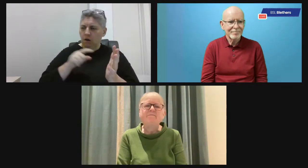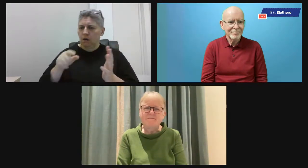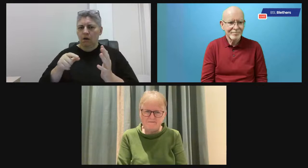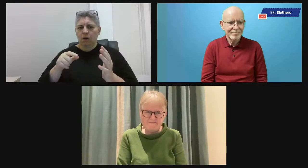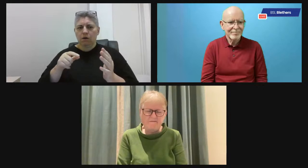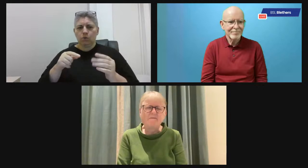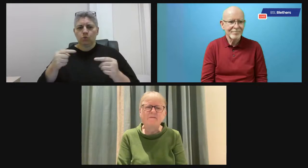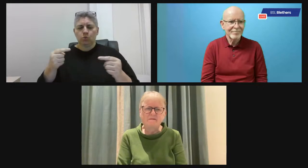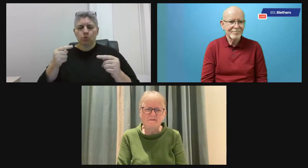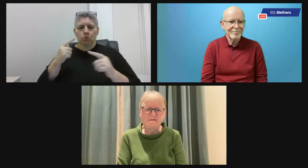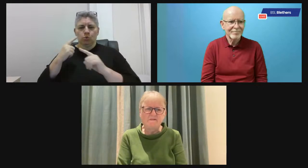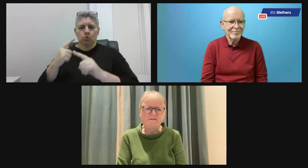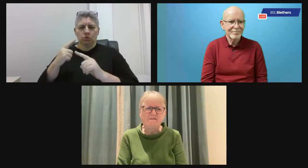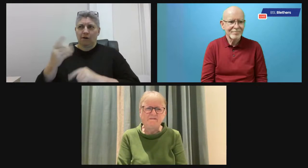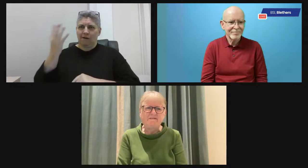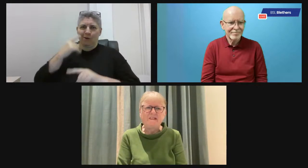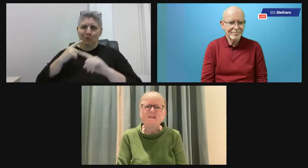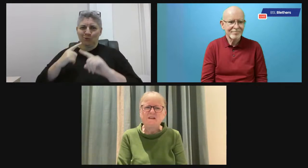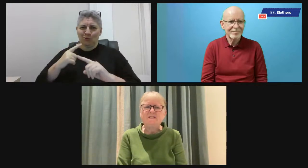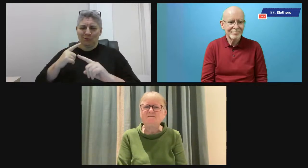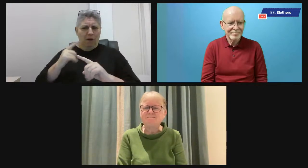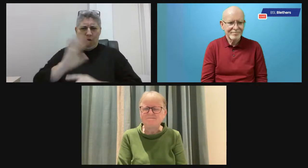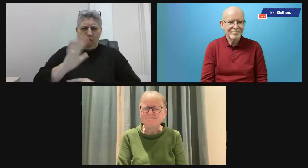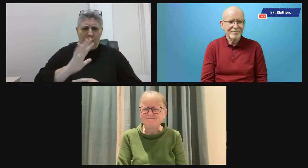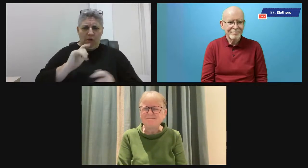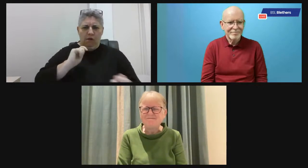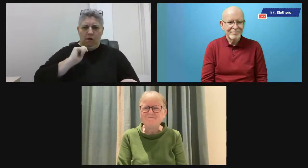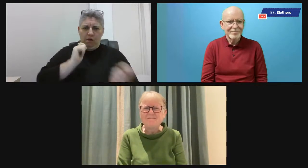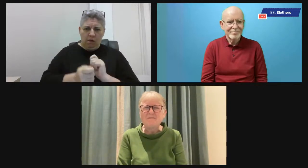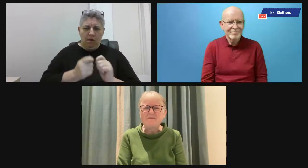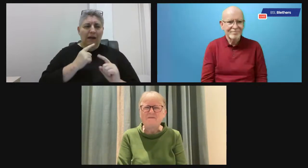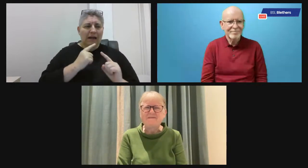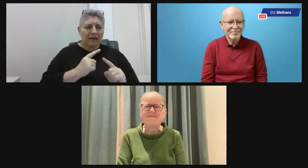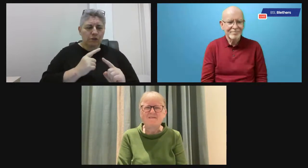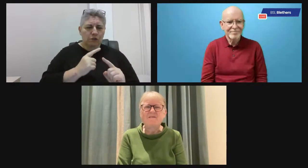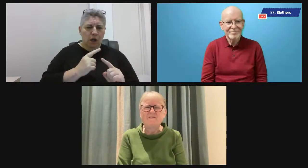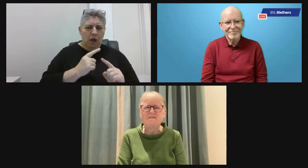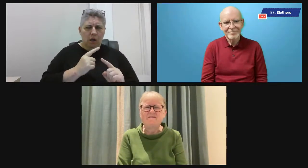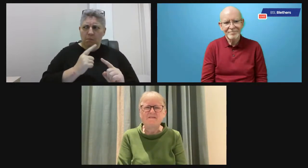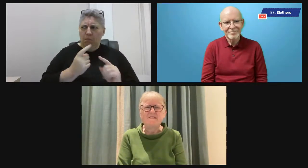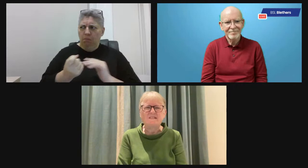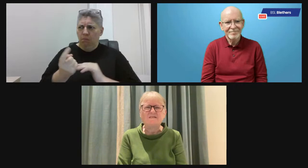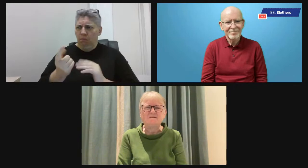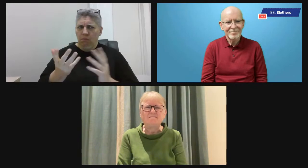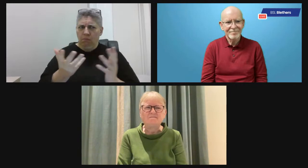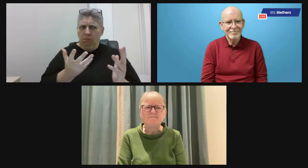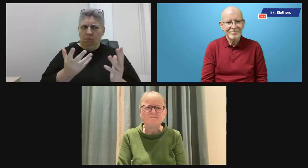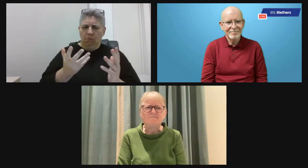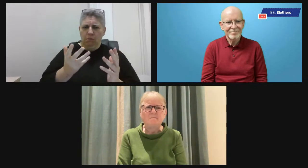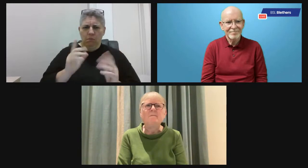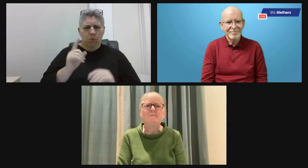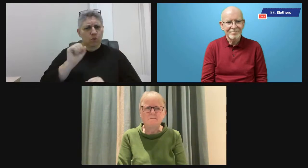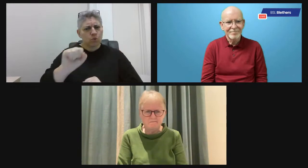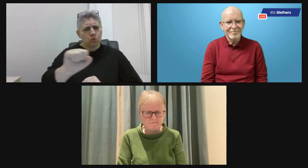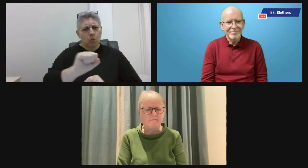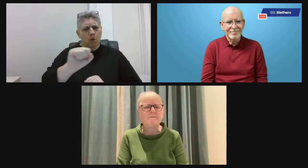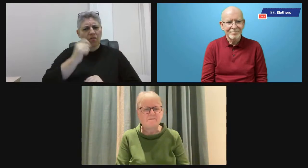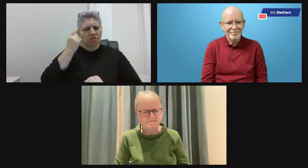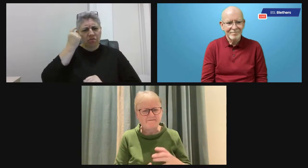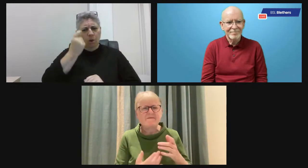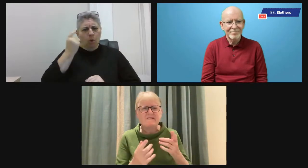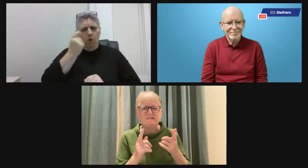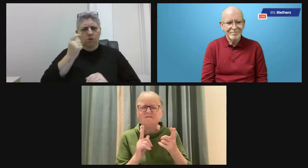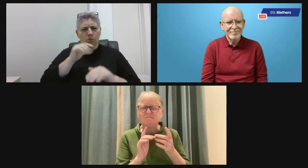teacher and tutor, as if one has a higher status than the other. You know, in the past it was a tutor, now you're called